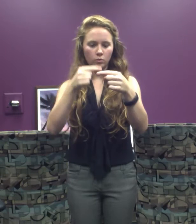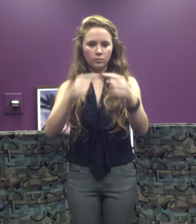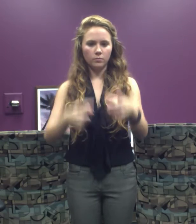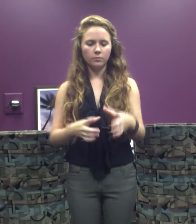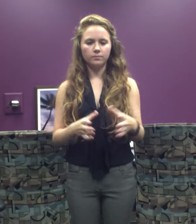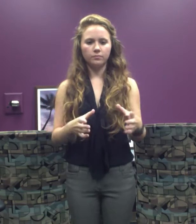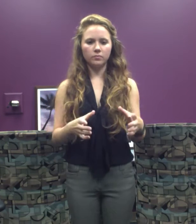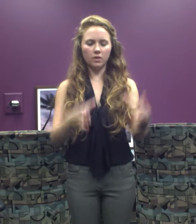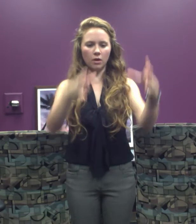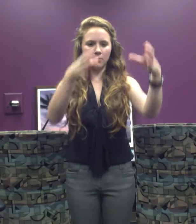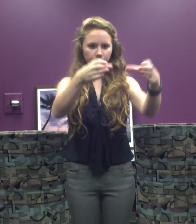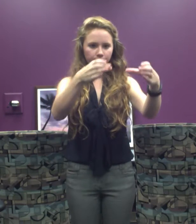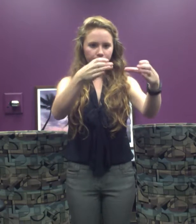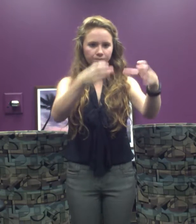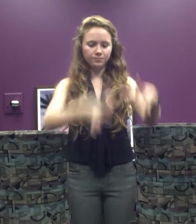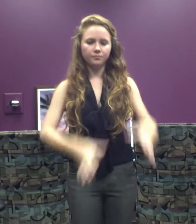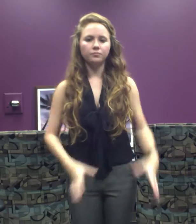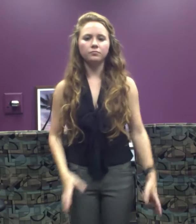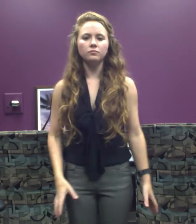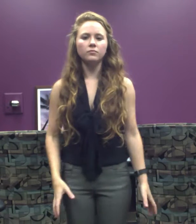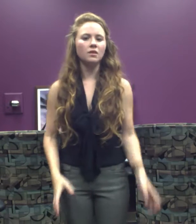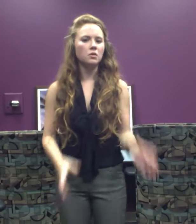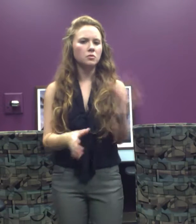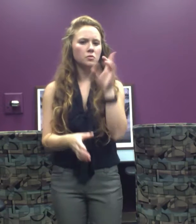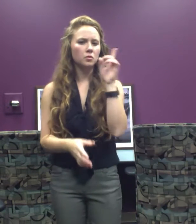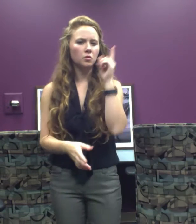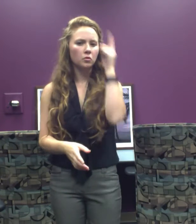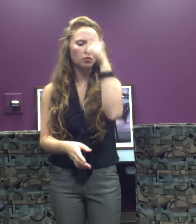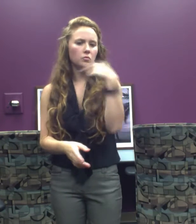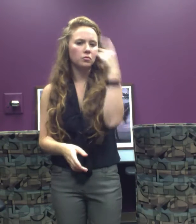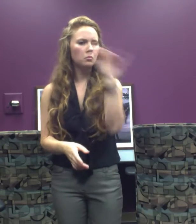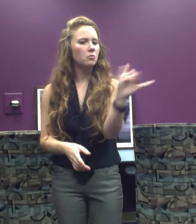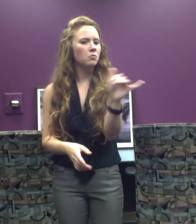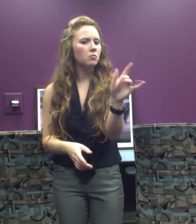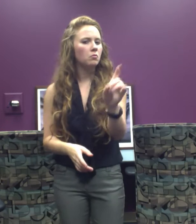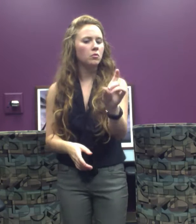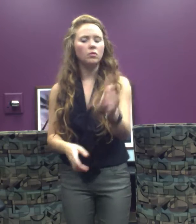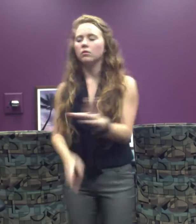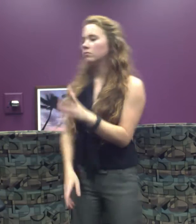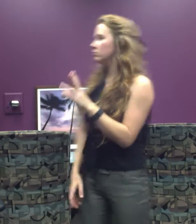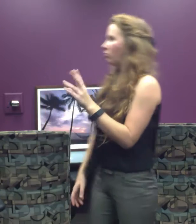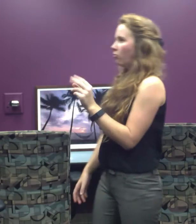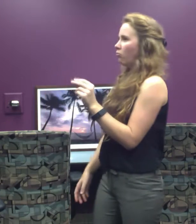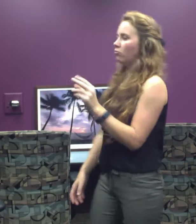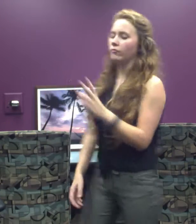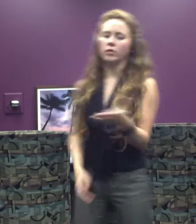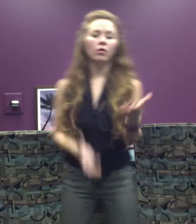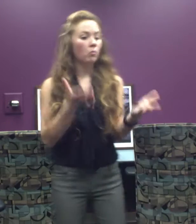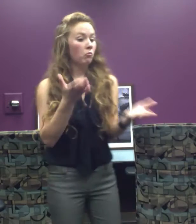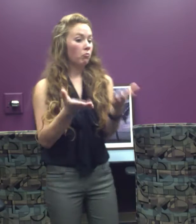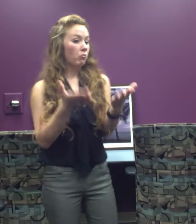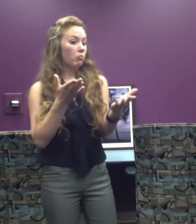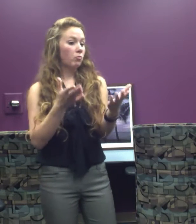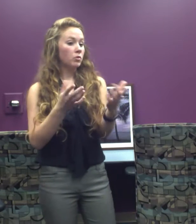What's the mathematical shape that I'm looking for? What are they? Rectangles. So what we have to do now is say goodbye